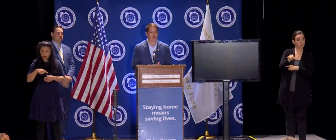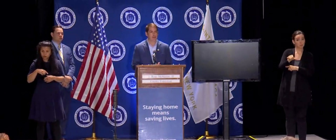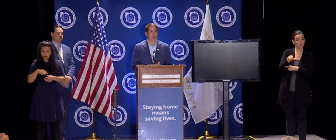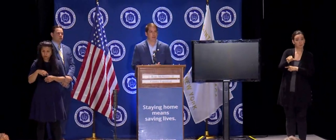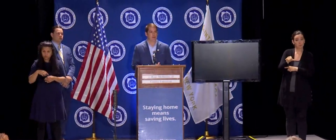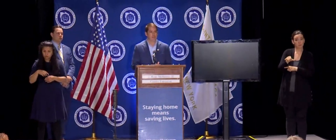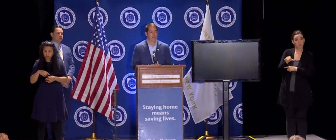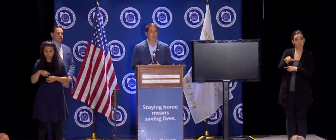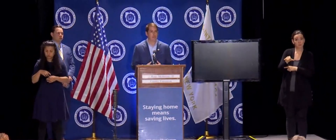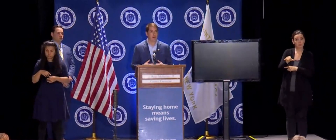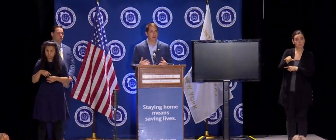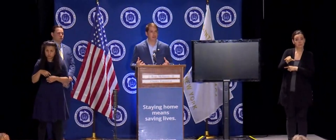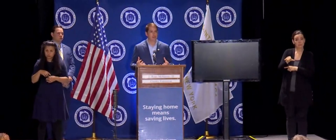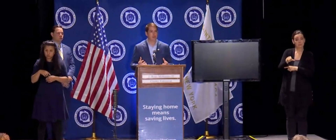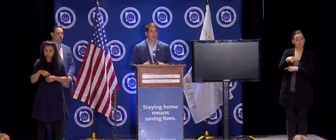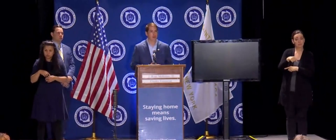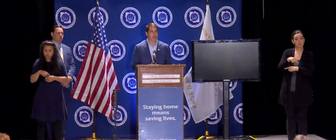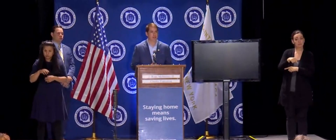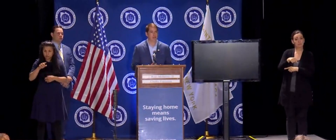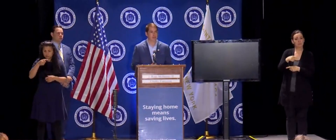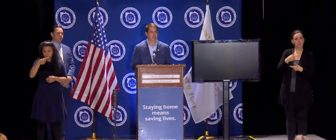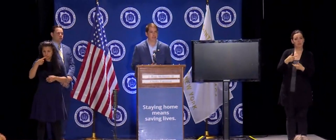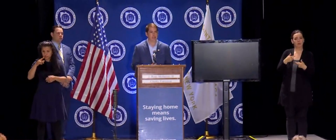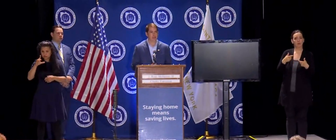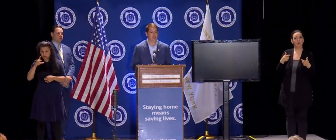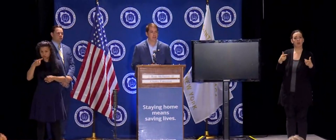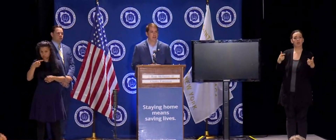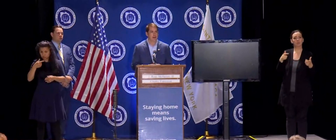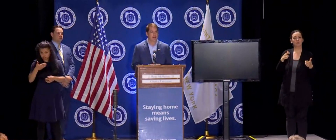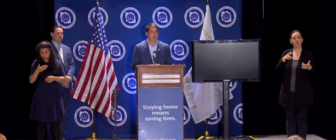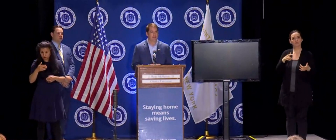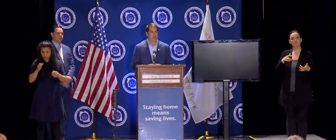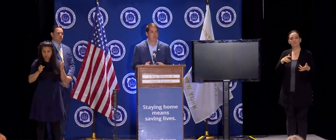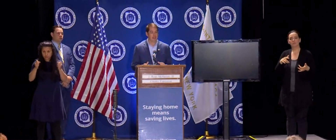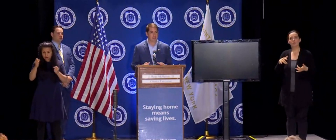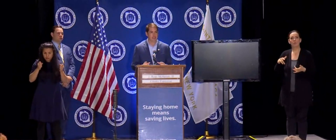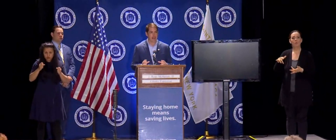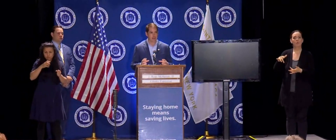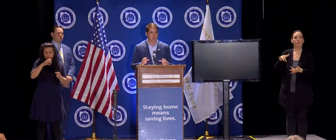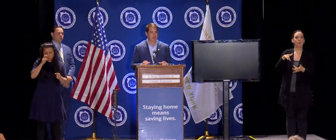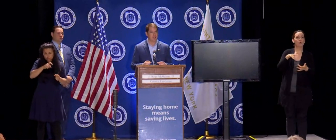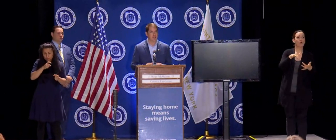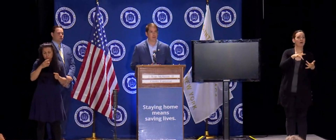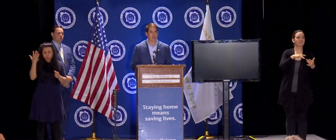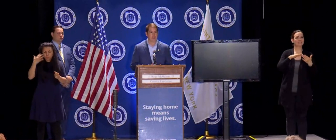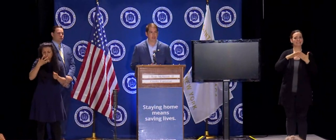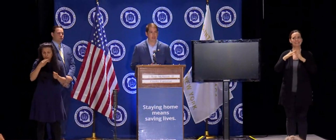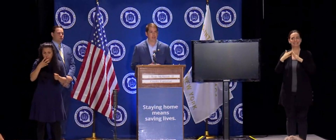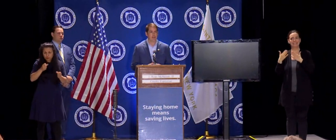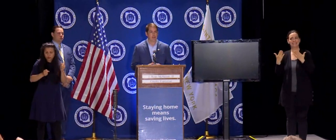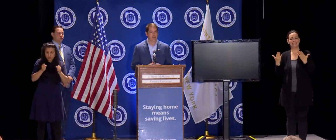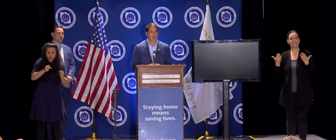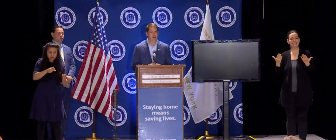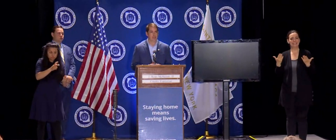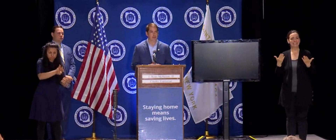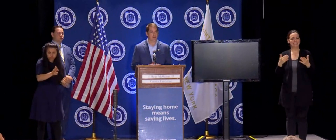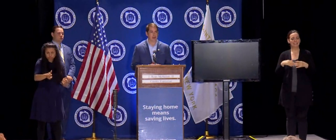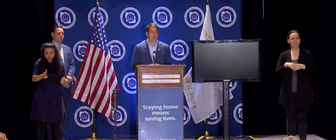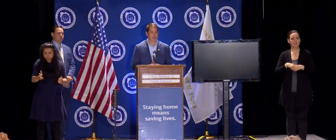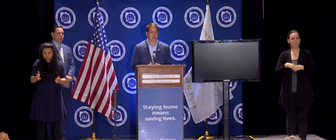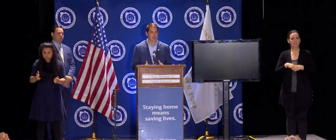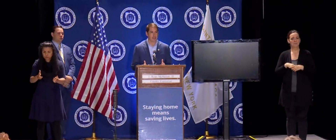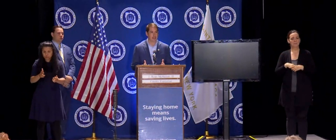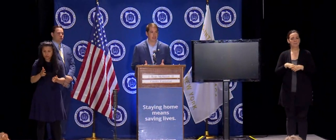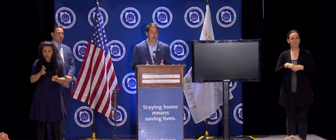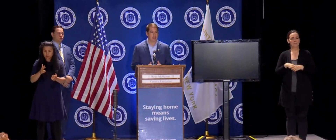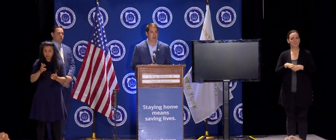other large tourist destination, just because it's not specifically within the city of Syracuse